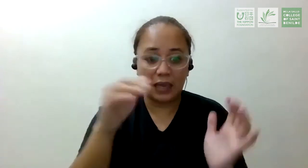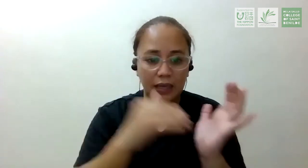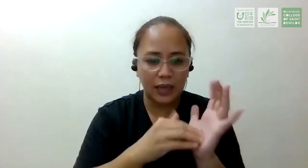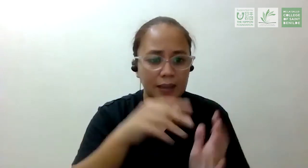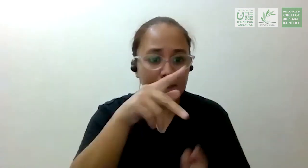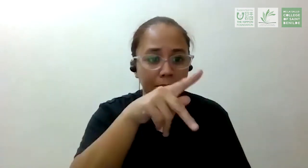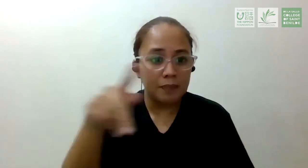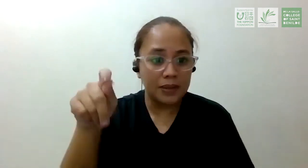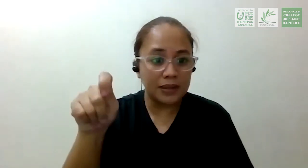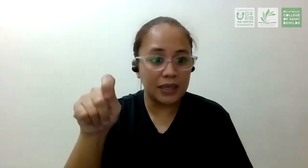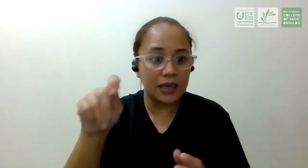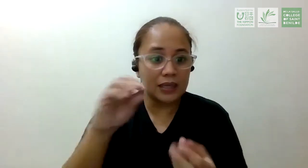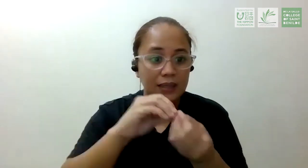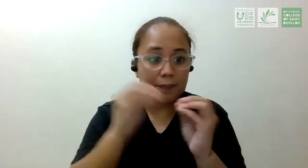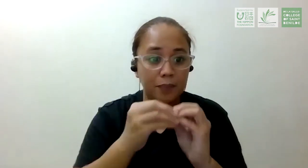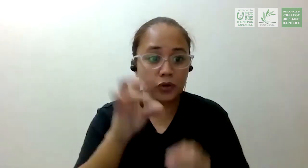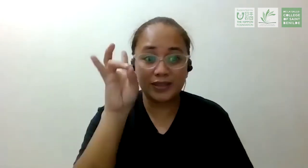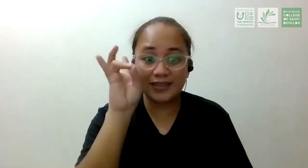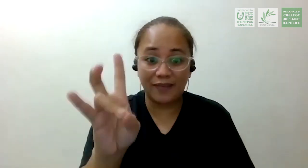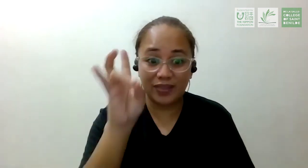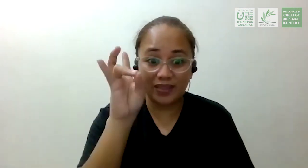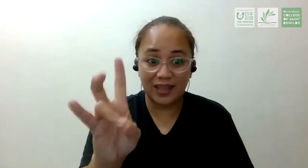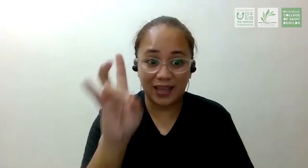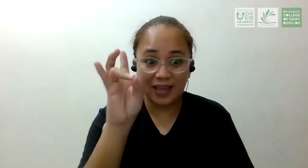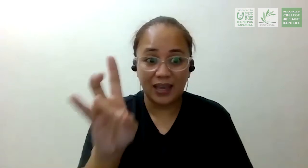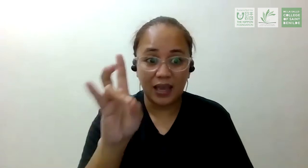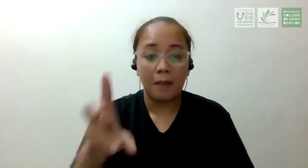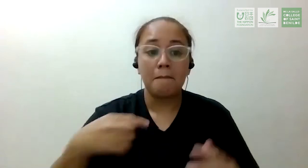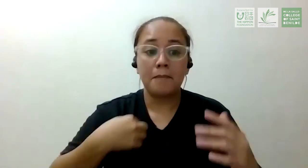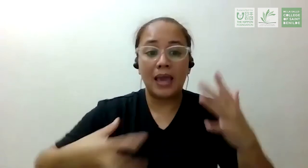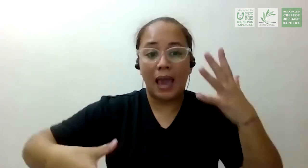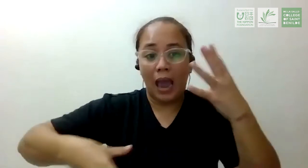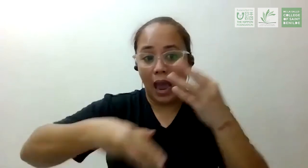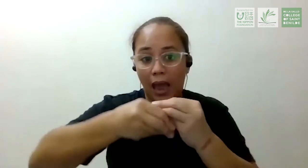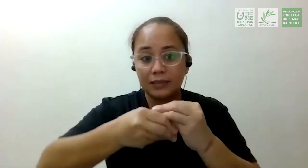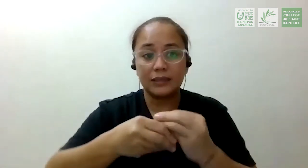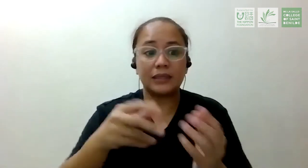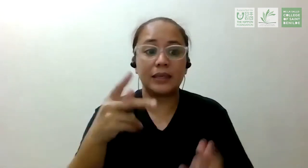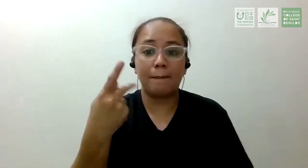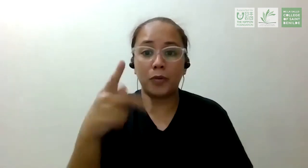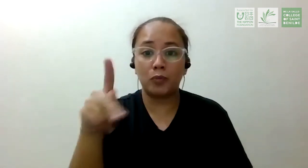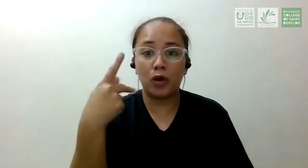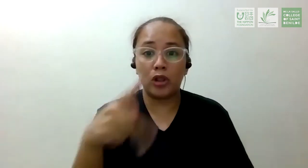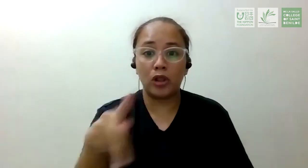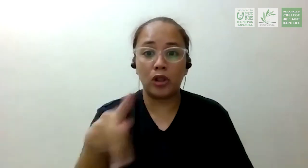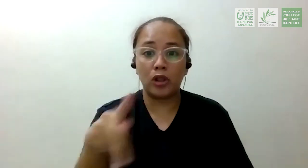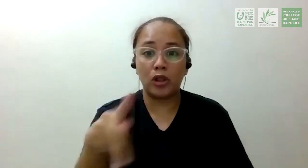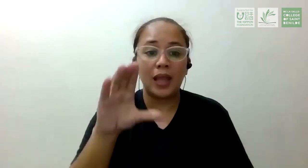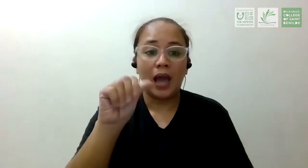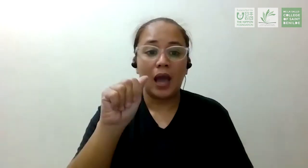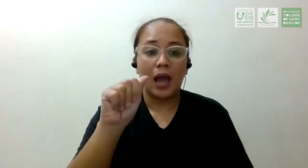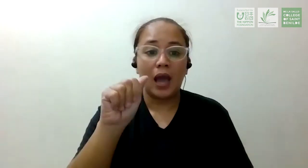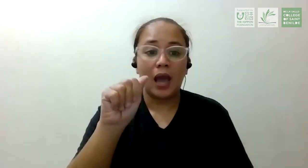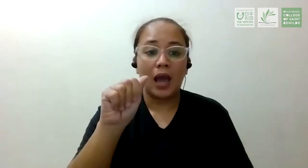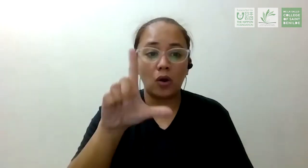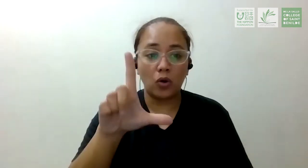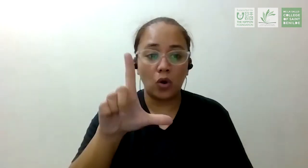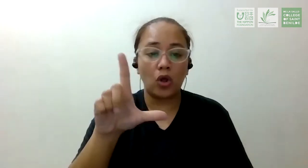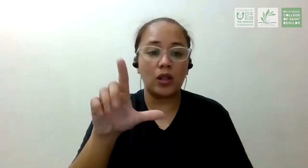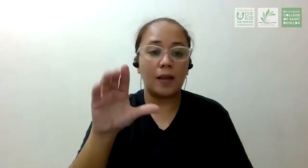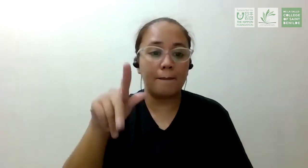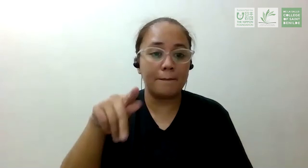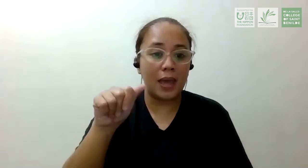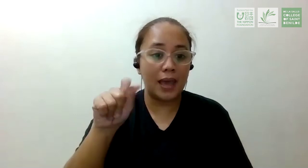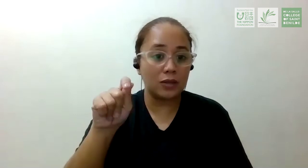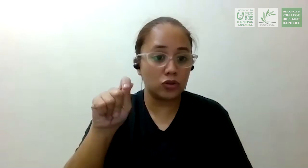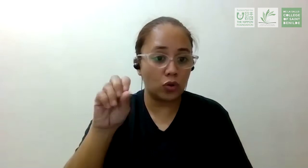number 70. I added this in purple. Carol Padden becomes the